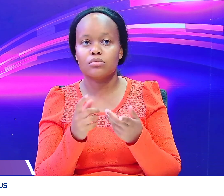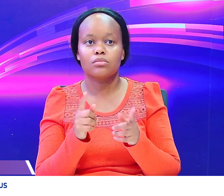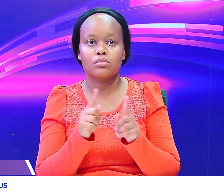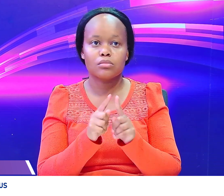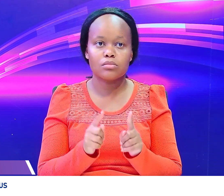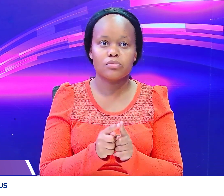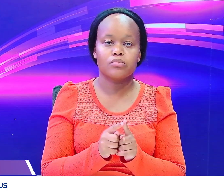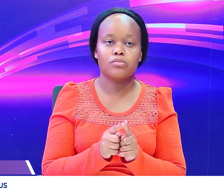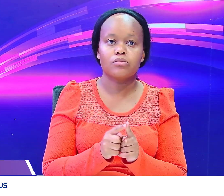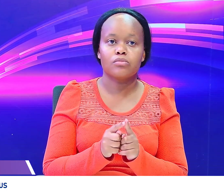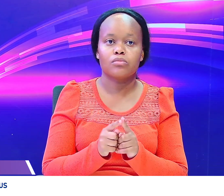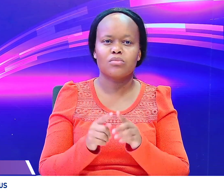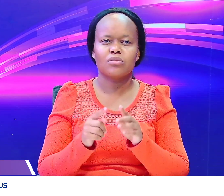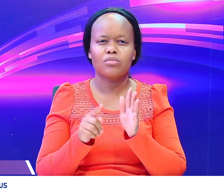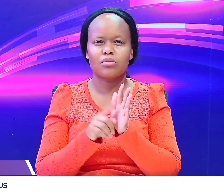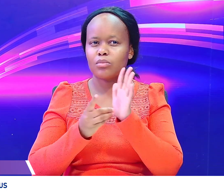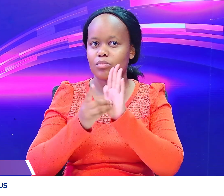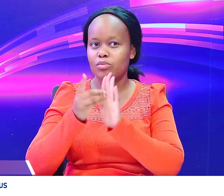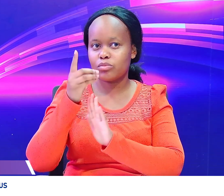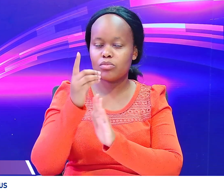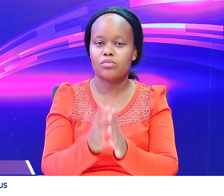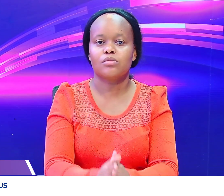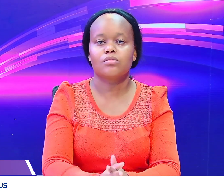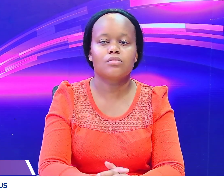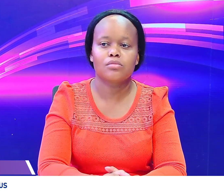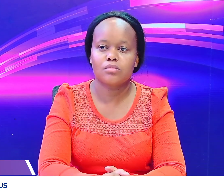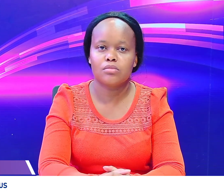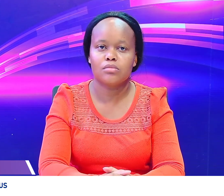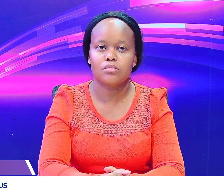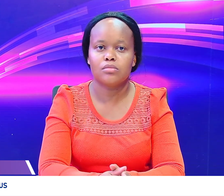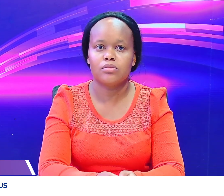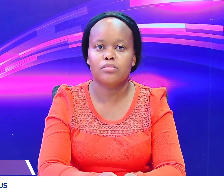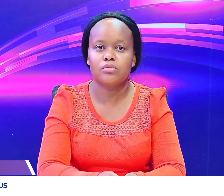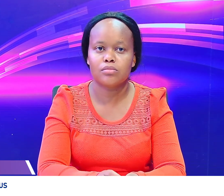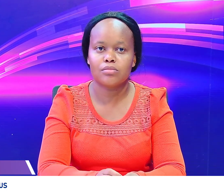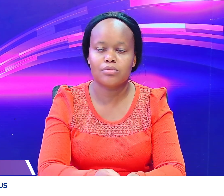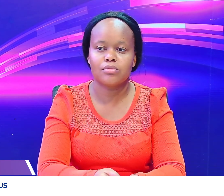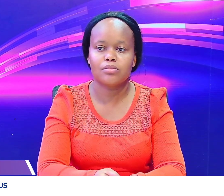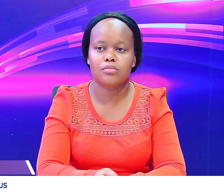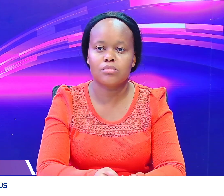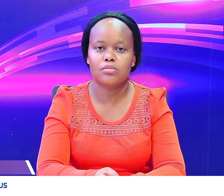visit also highlights shared commitments to regional stability and sustainable development.